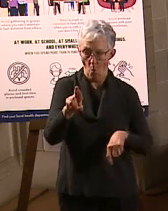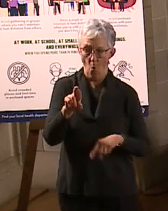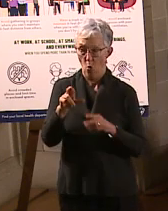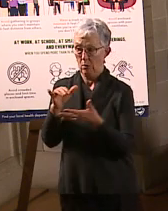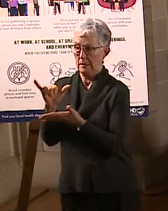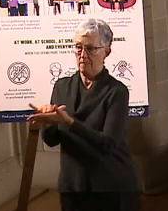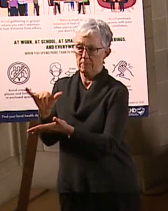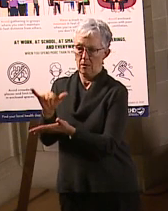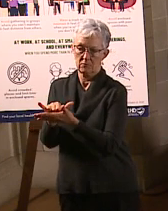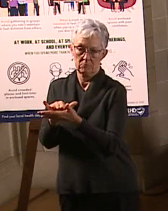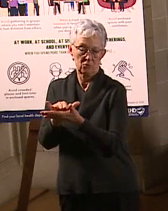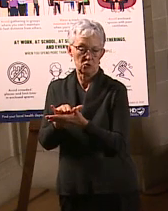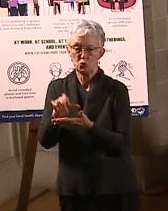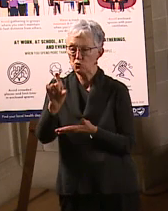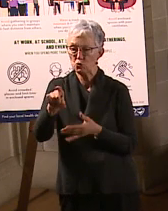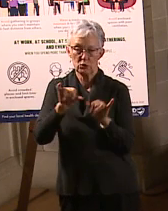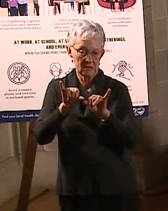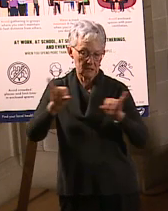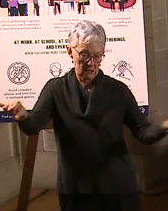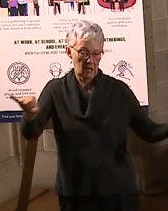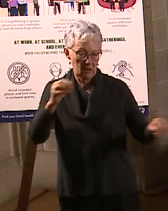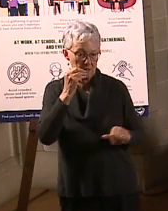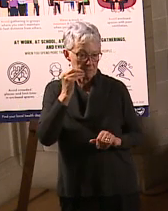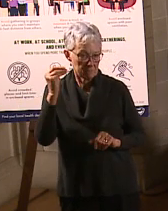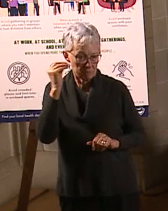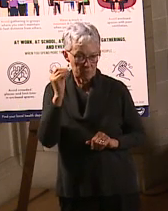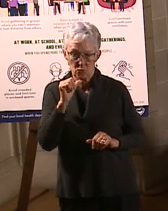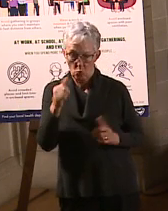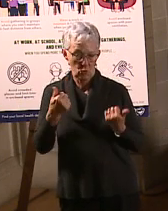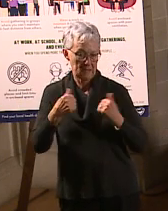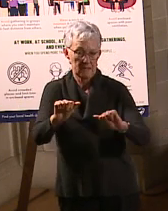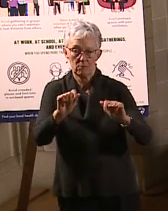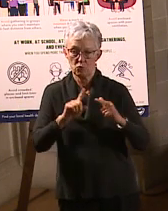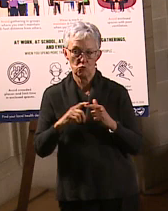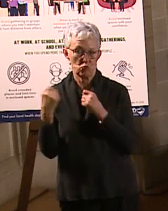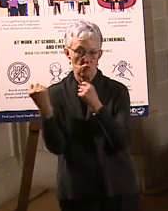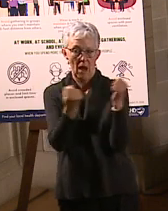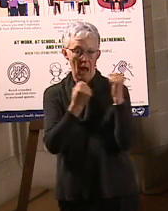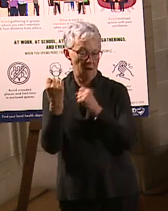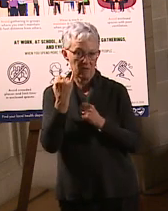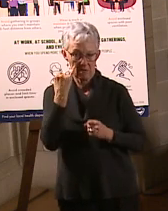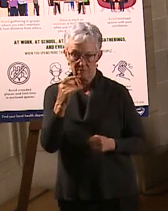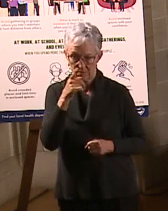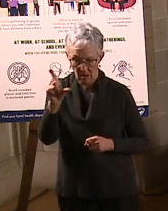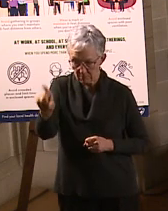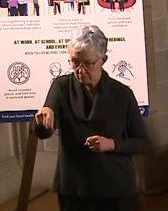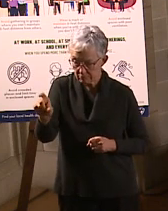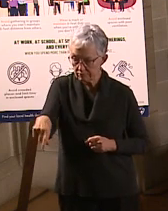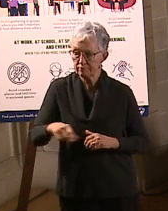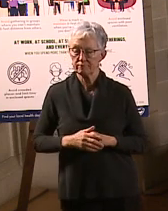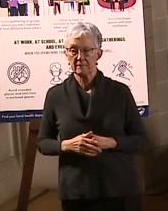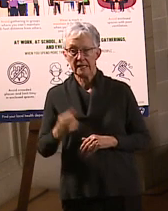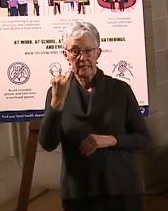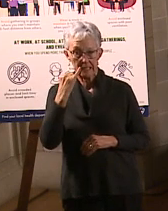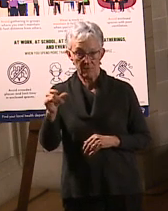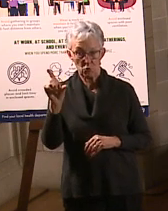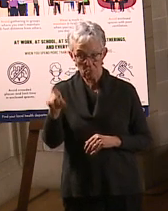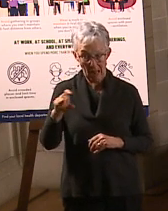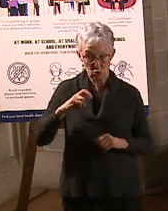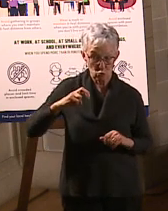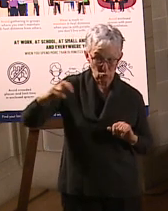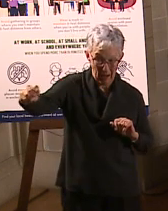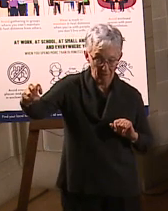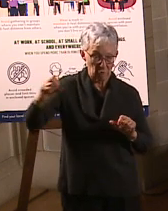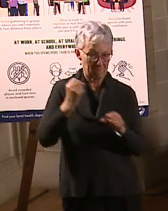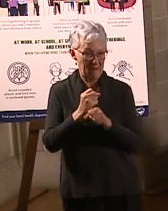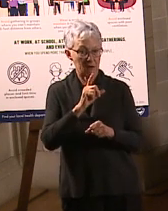Please do not attempt to drive in this storm unless it is absolutely necessary. If you do have to travel, make sure someone knows where you are